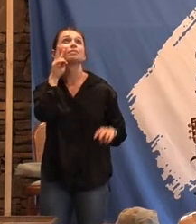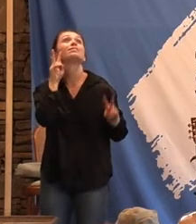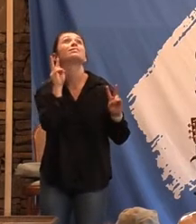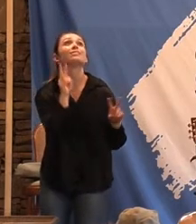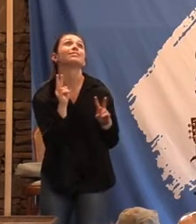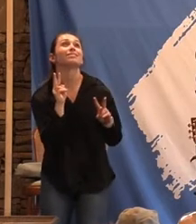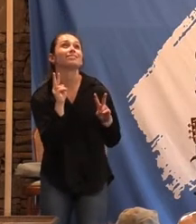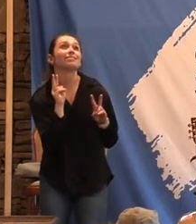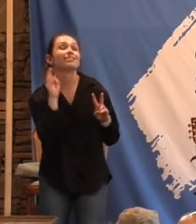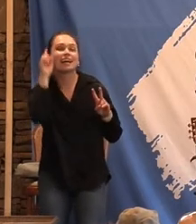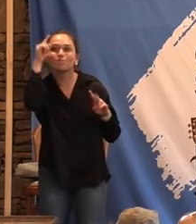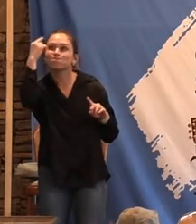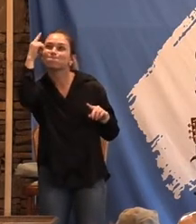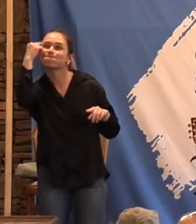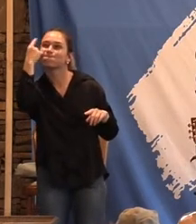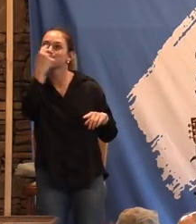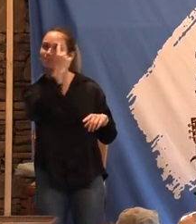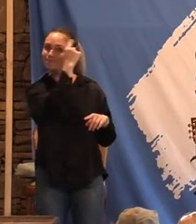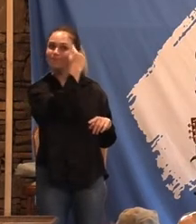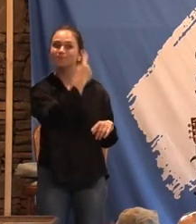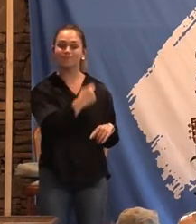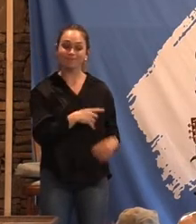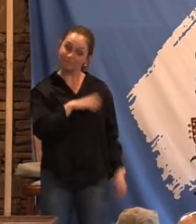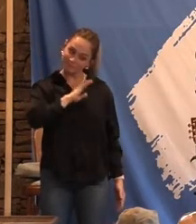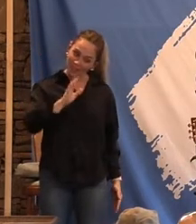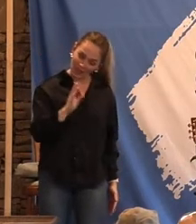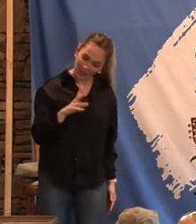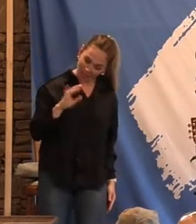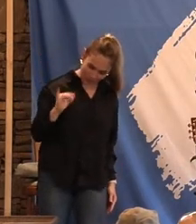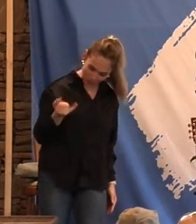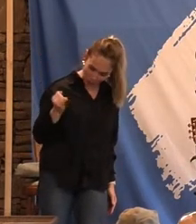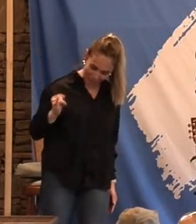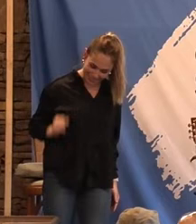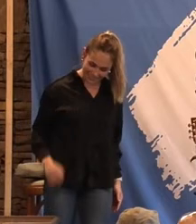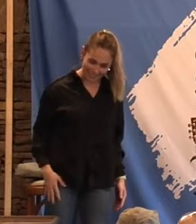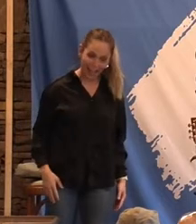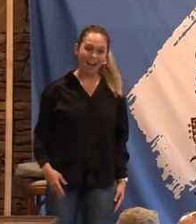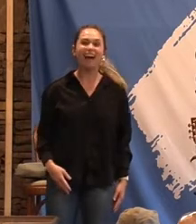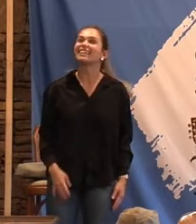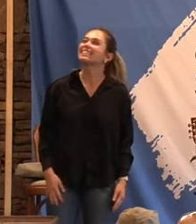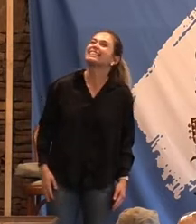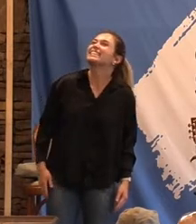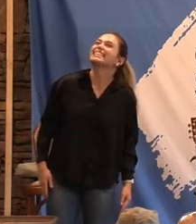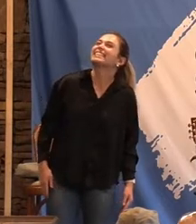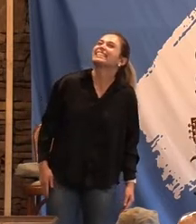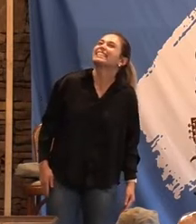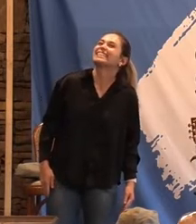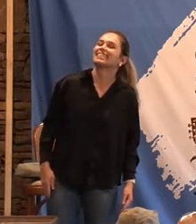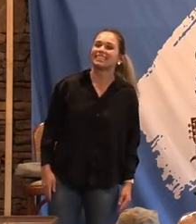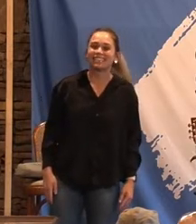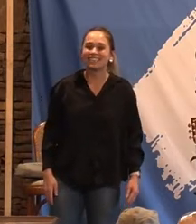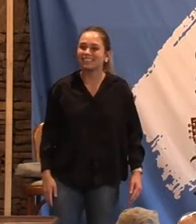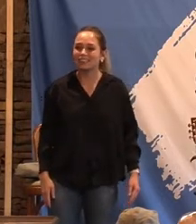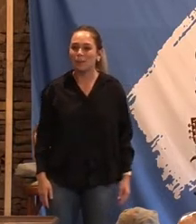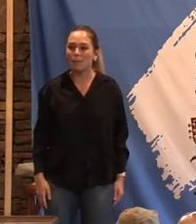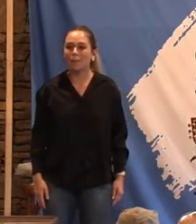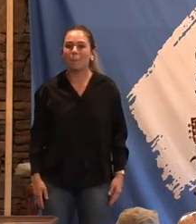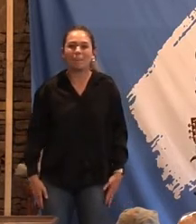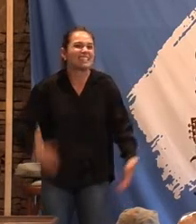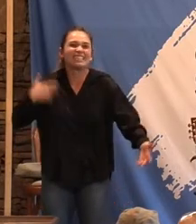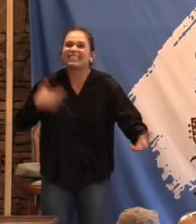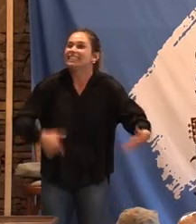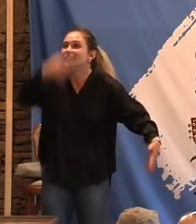full of curly hair, and I said, "Hello, Johnny." And he just grinned right back up at me, and he said,